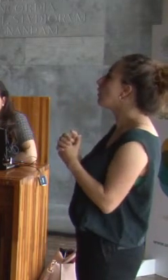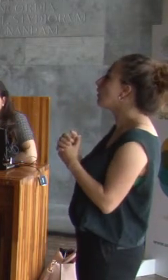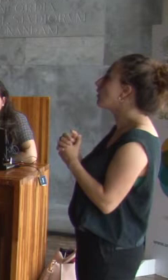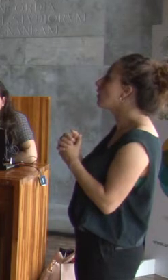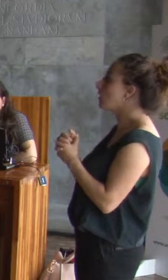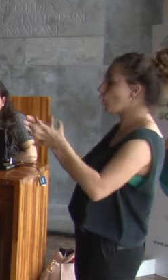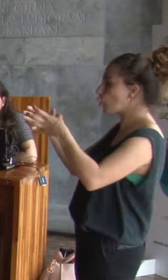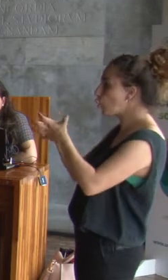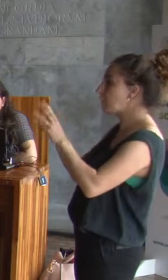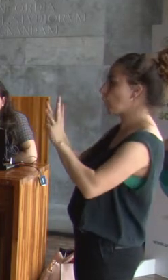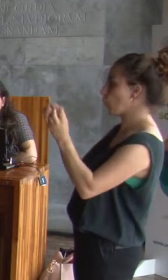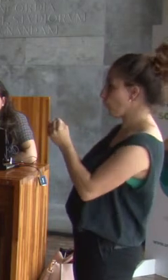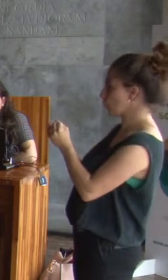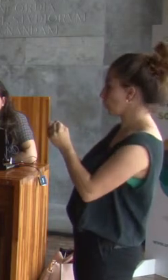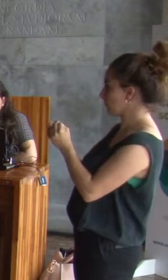reference groups.